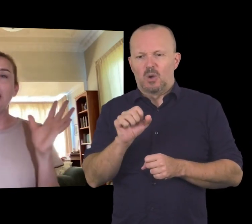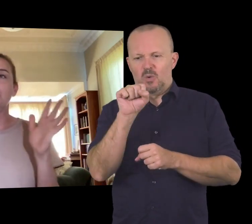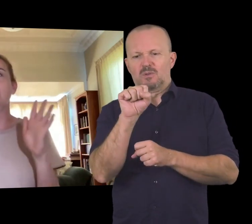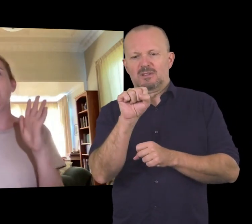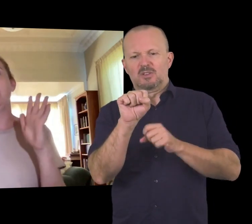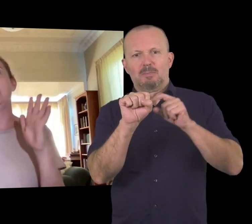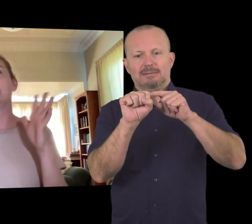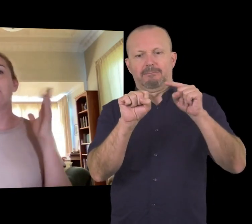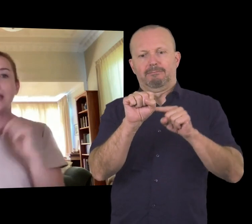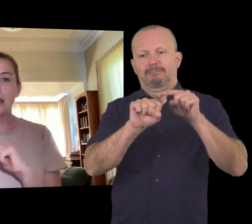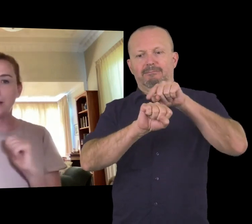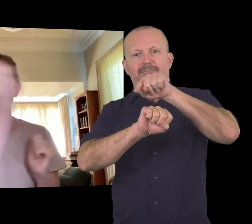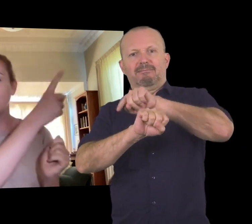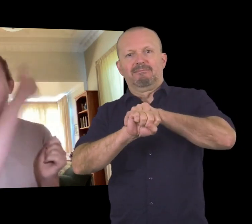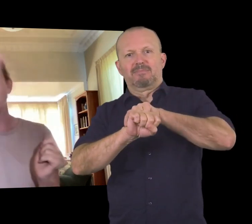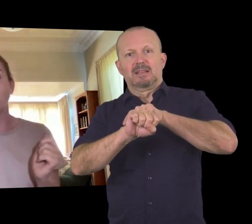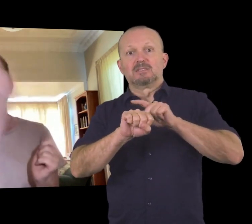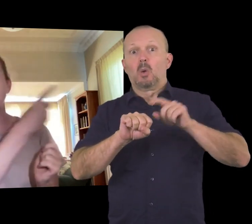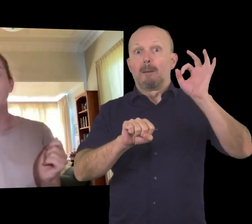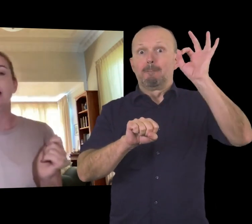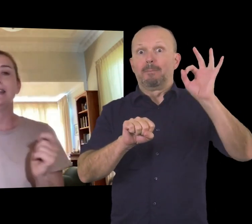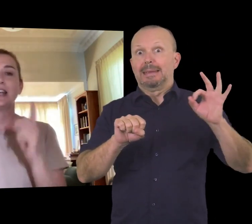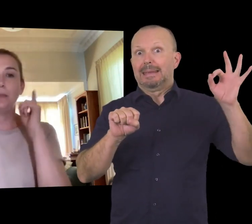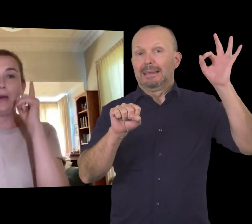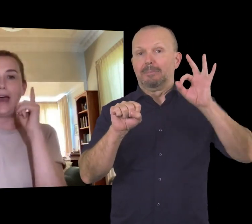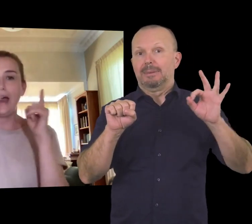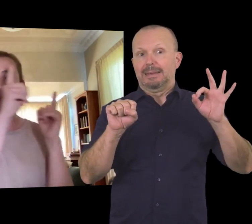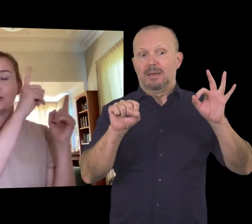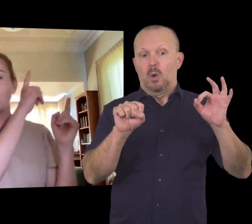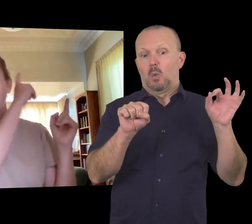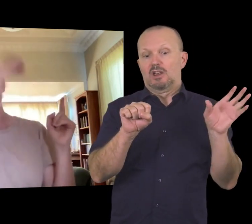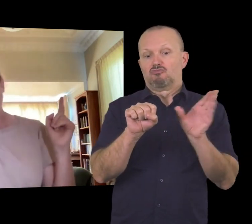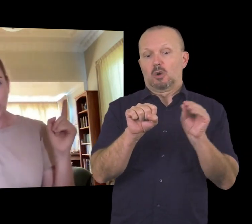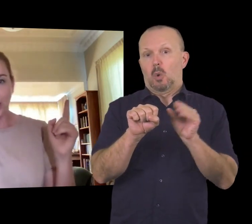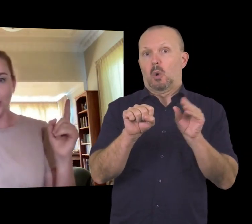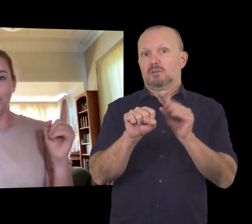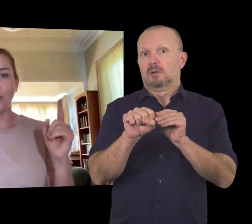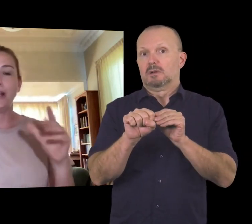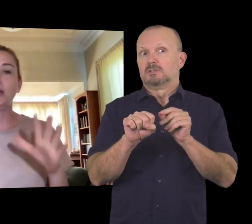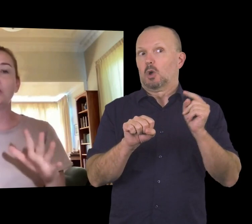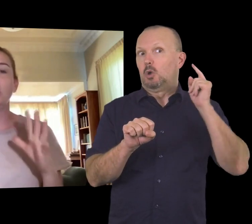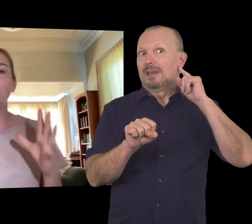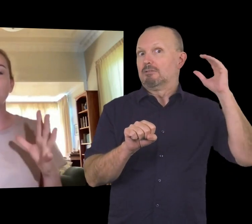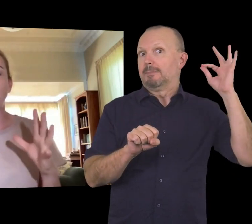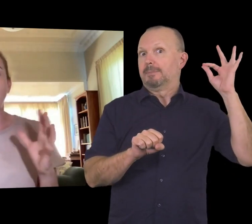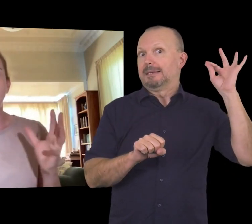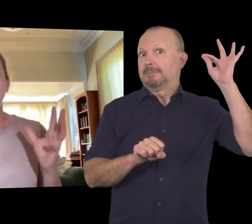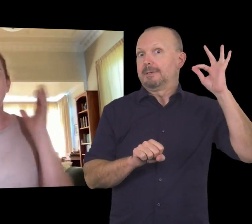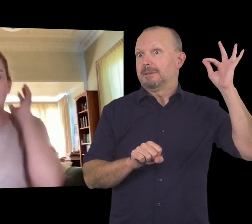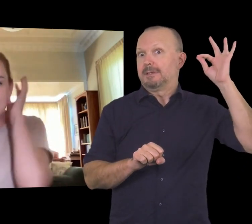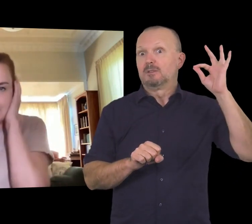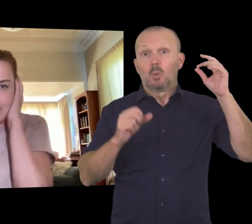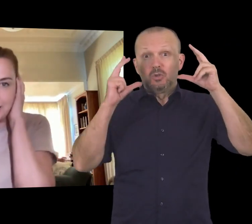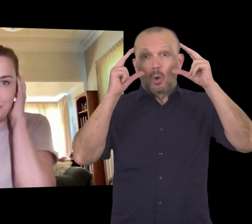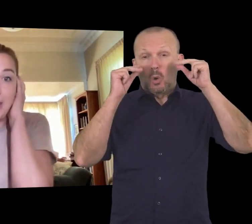if you imagine there is a bee buzzing around your head, it's going to pan across you. So when you close your eyes